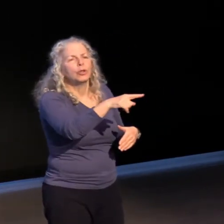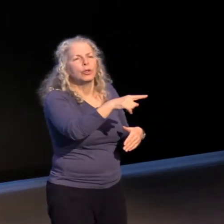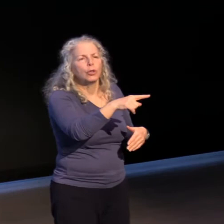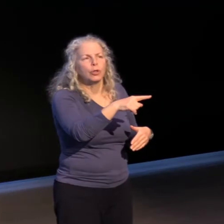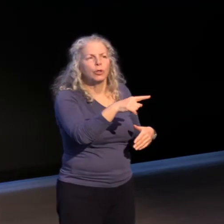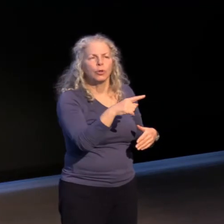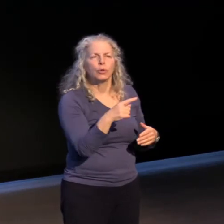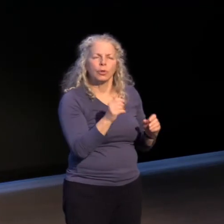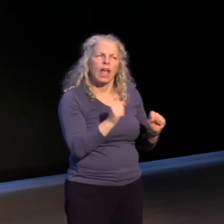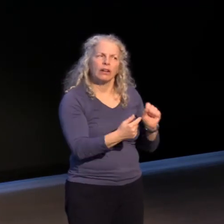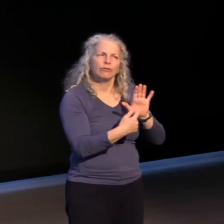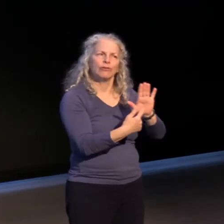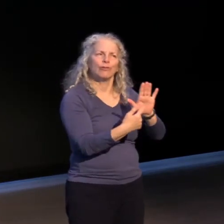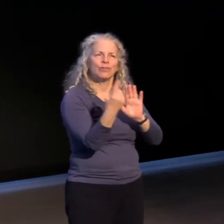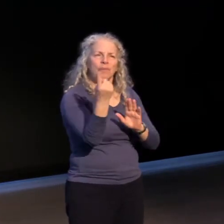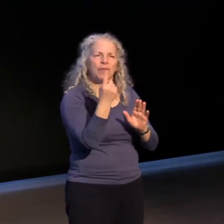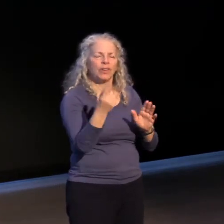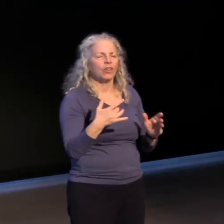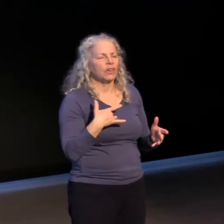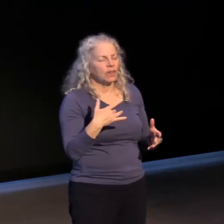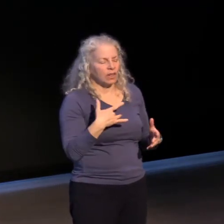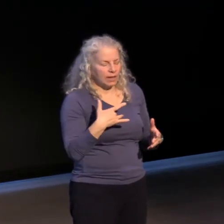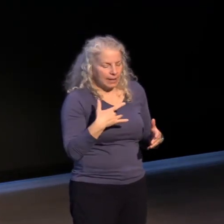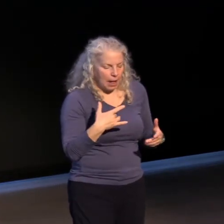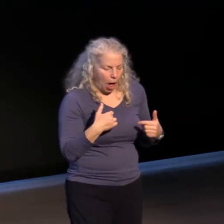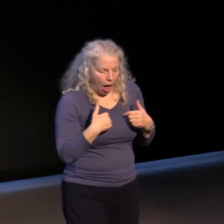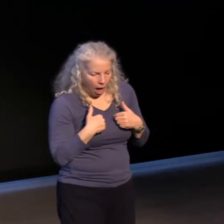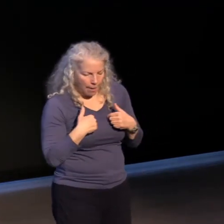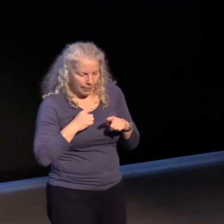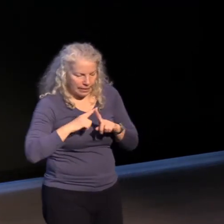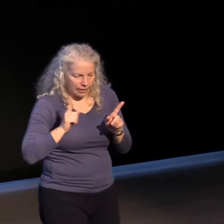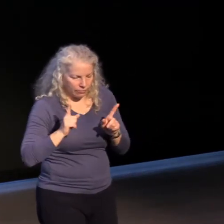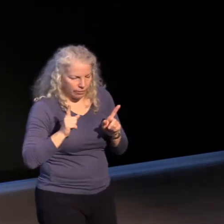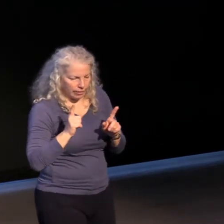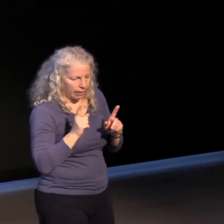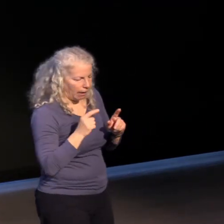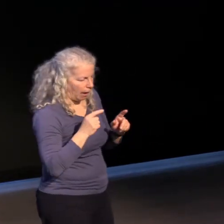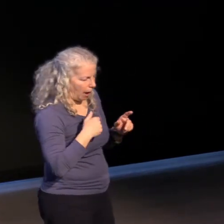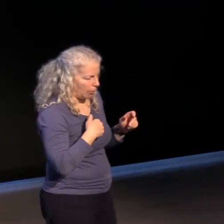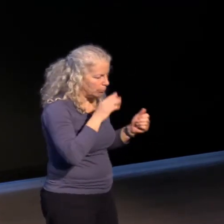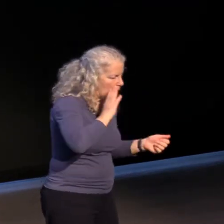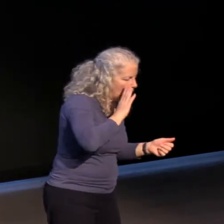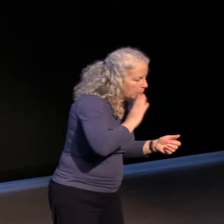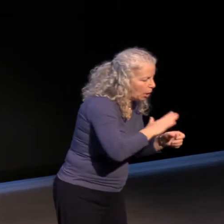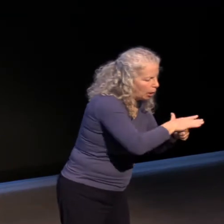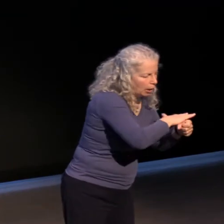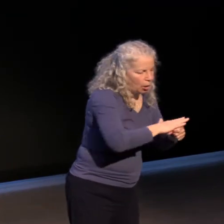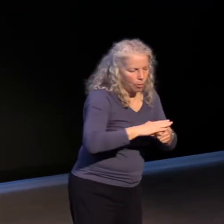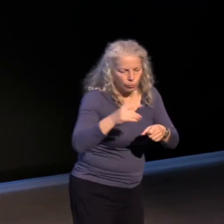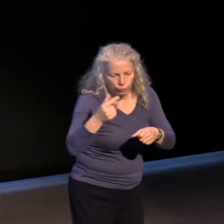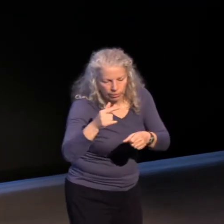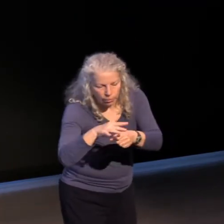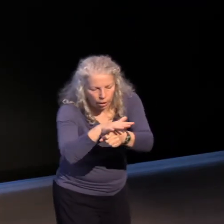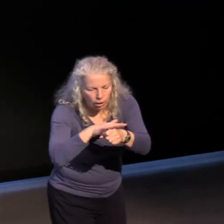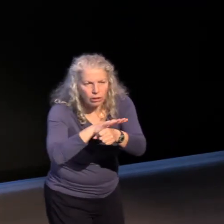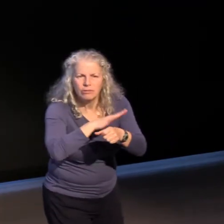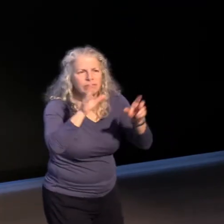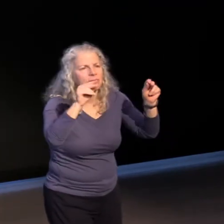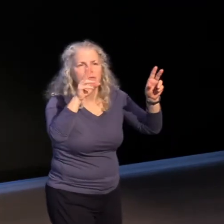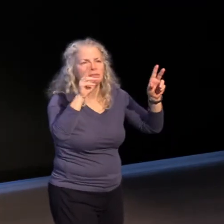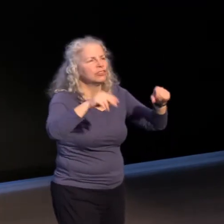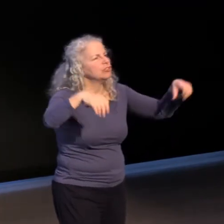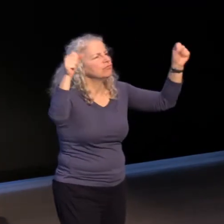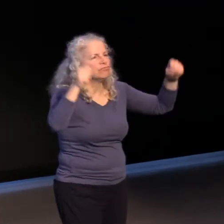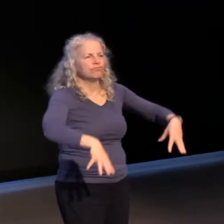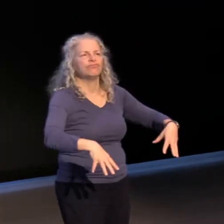is not just able to abandon irrelevant distinctions like that map, but collapse them entirely. Thank you.